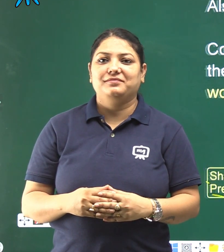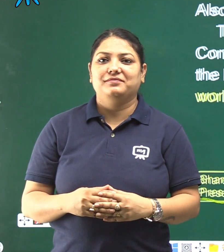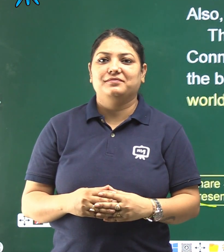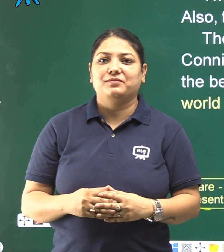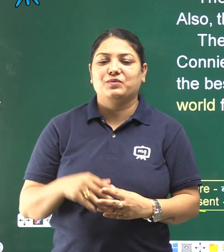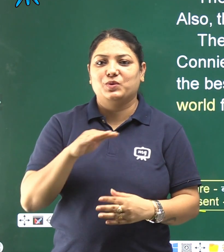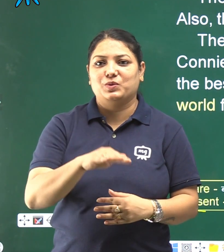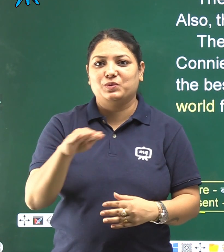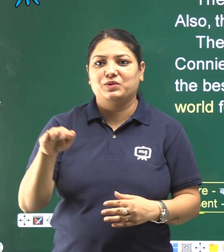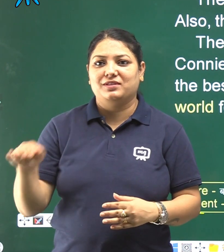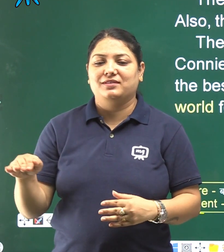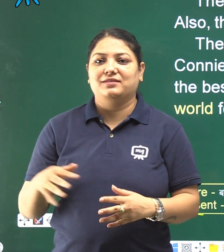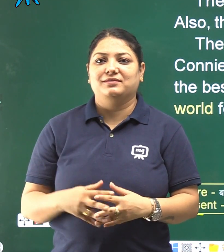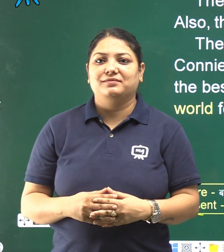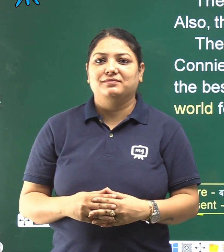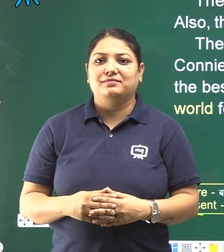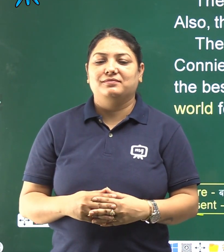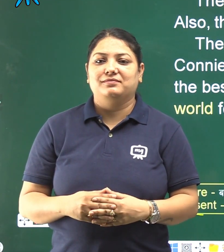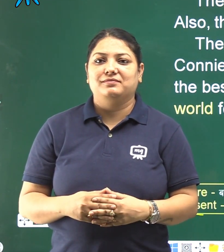So children,